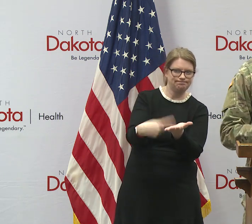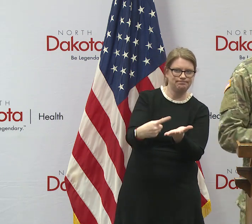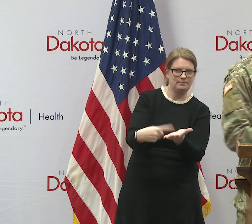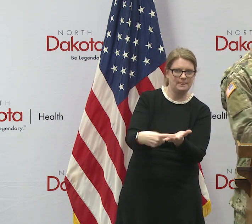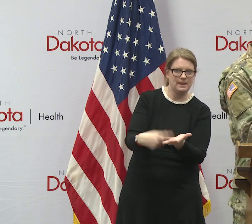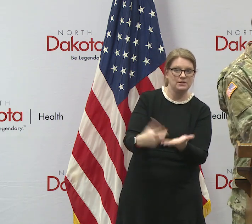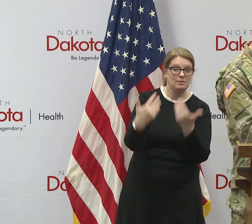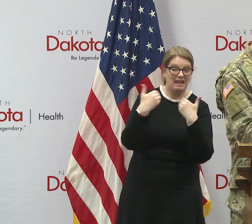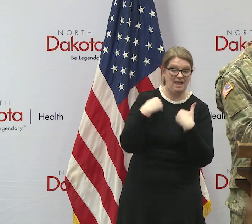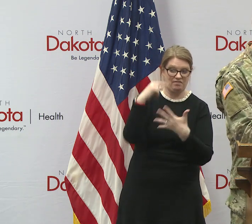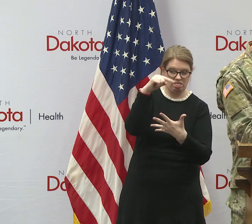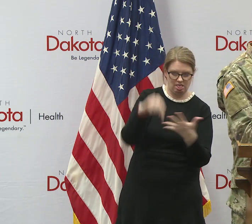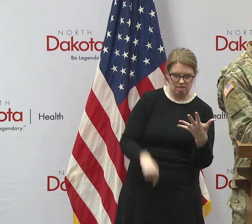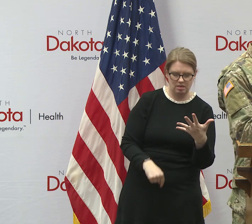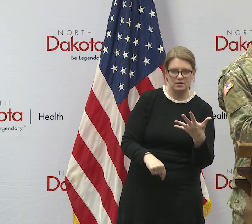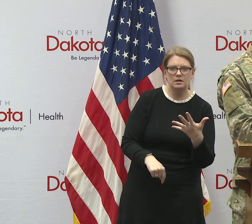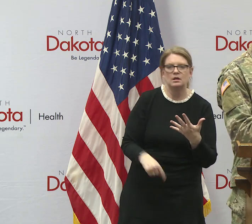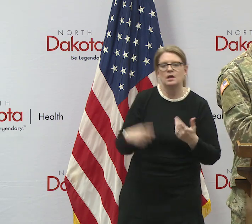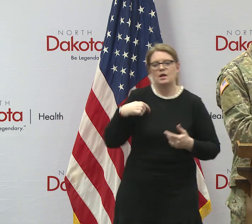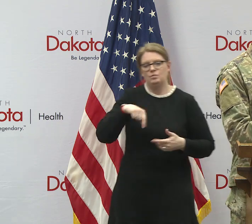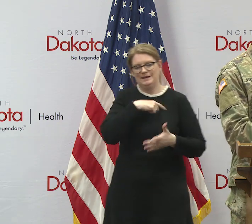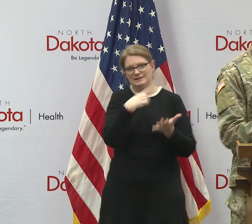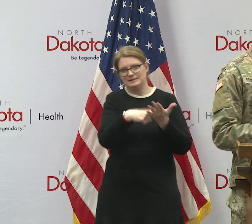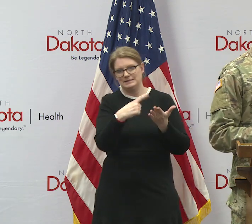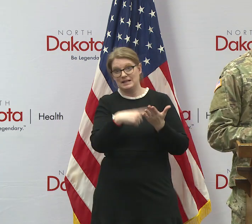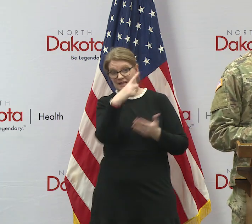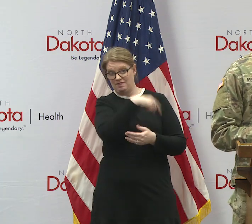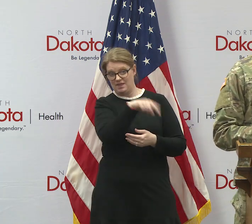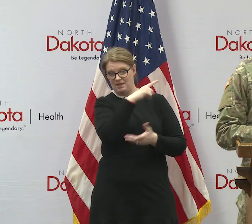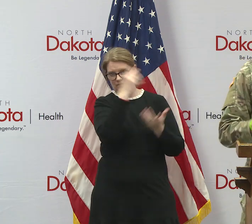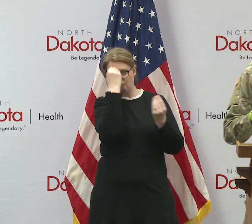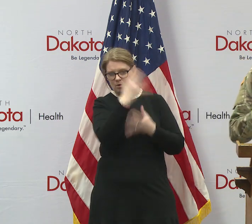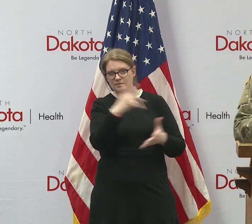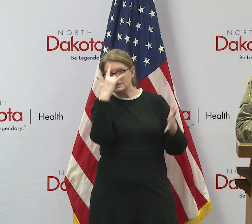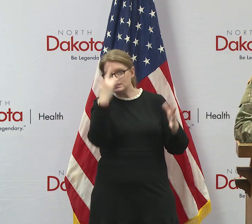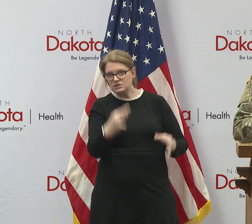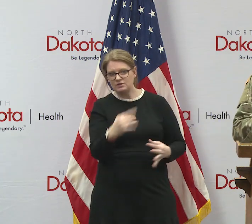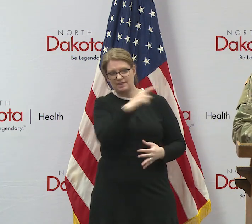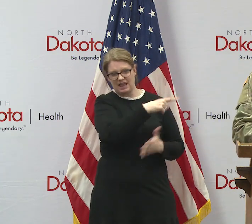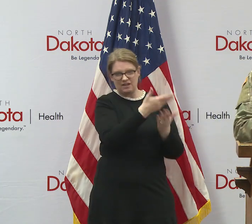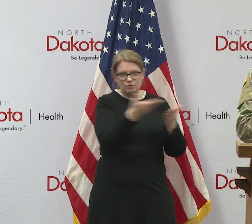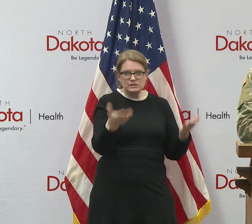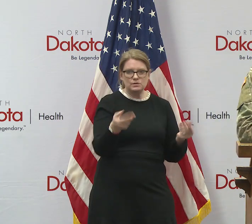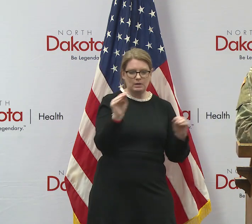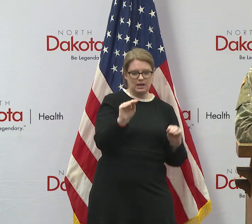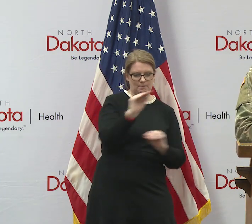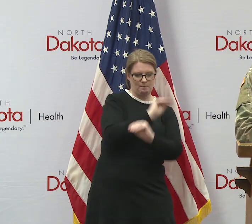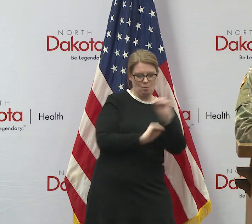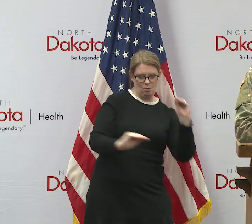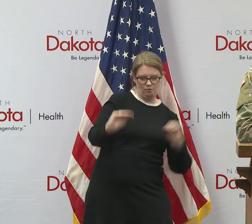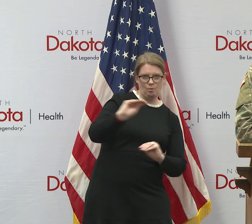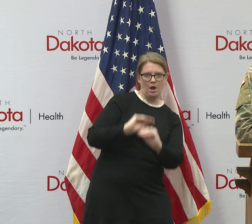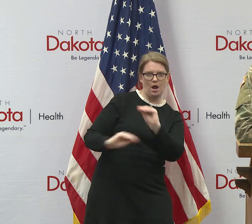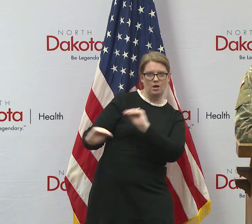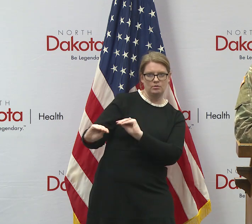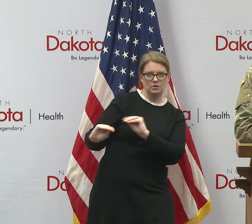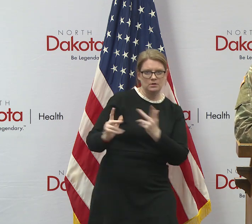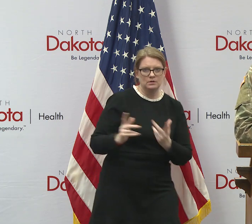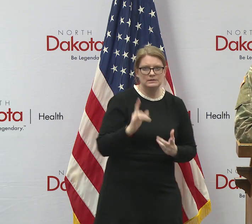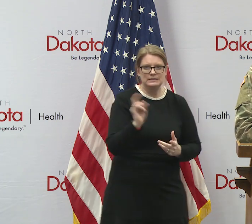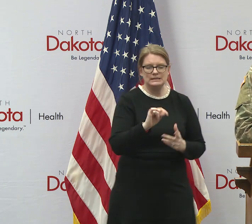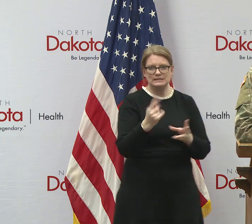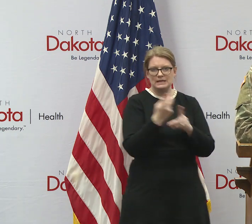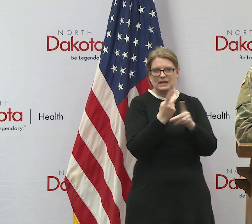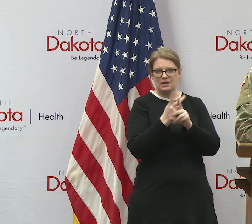informed decisions with our partners because they have resources they can move around to make sure we get the resources where they're needed to take care of